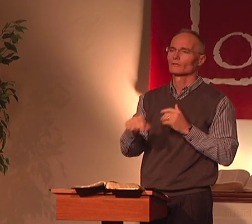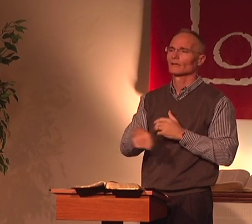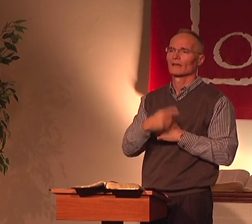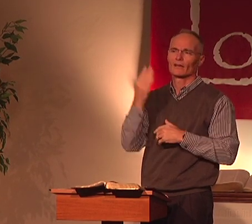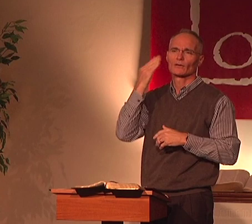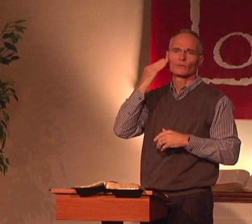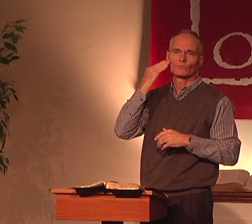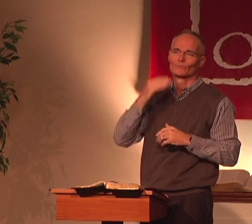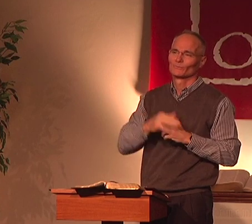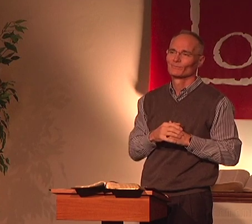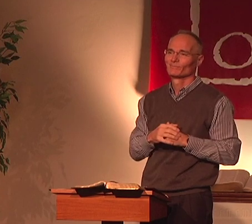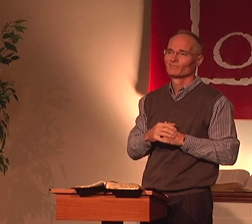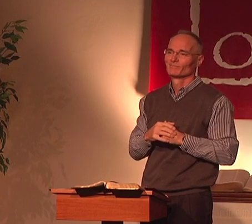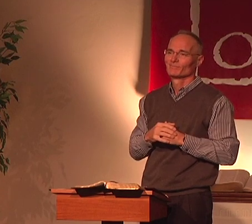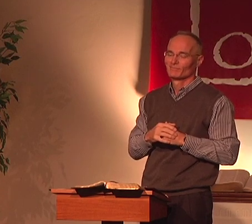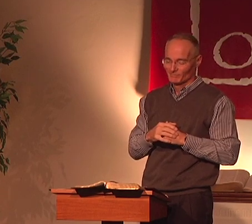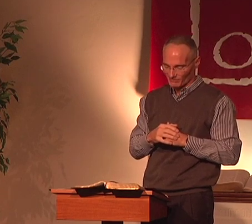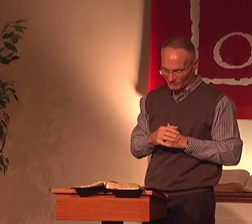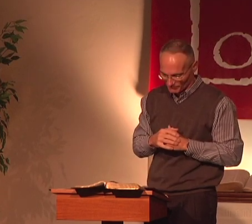And it's not Popular today I know that